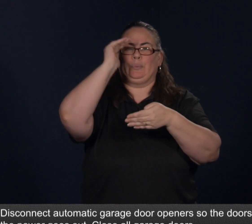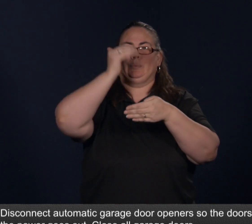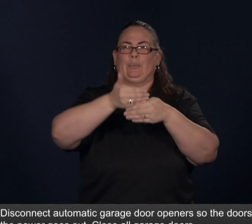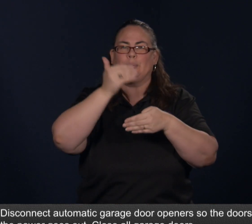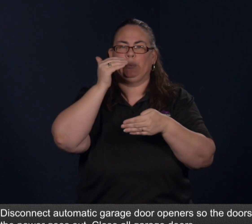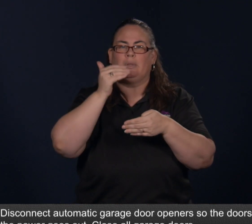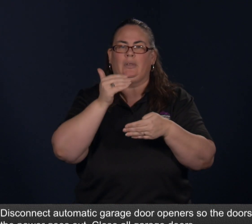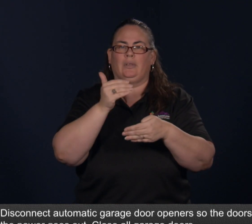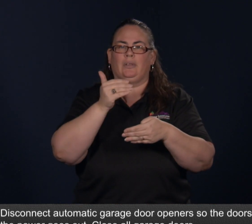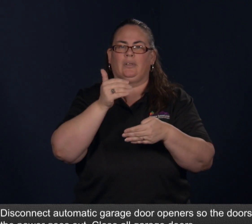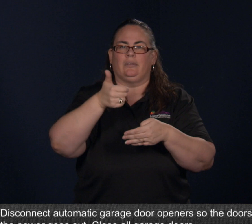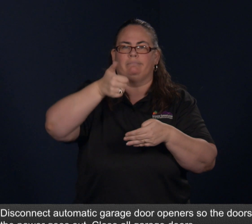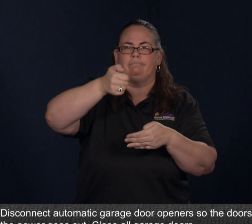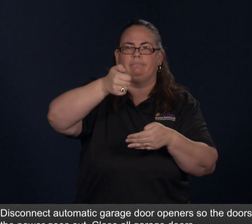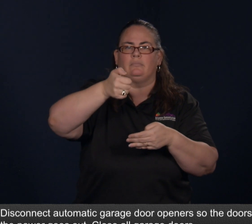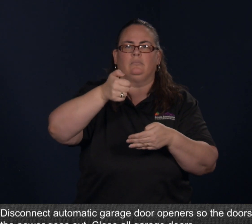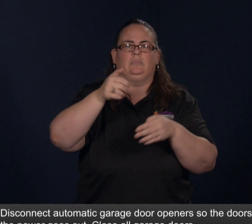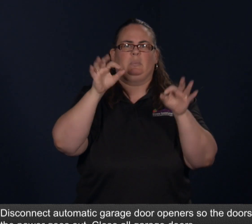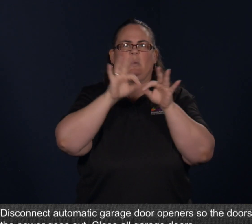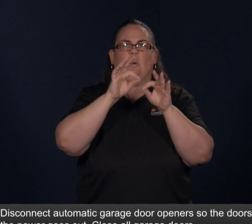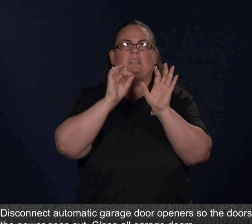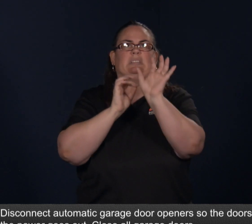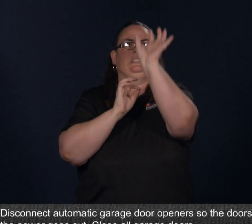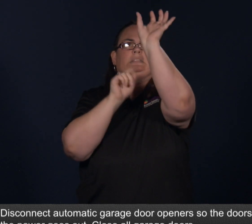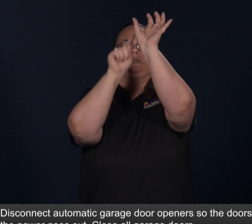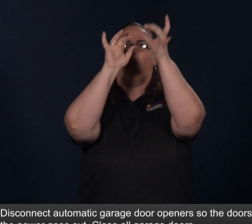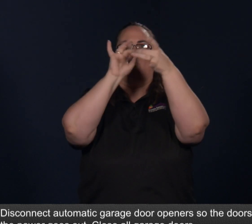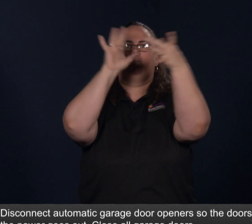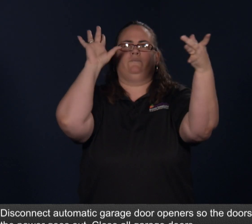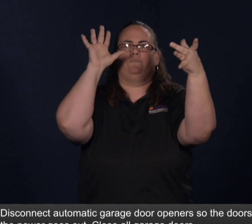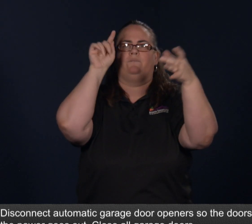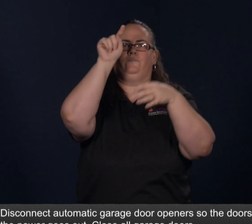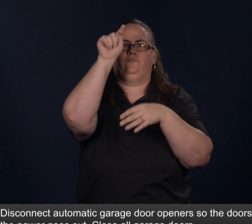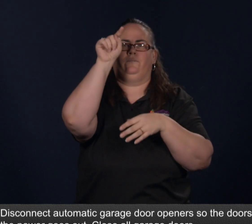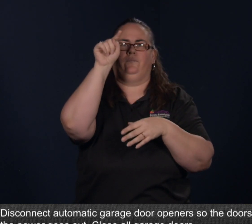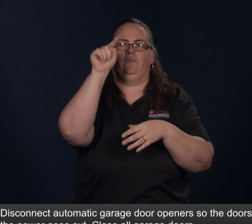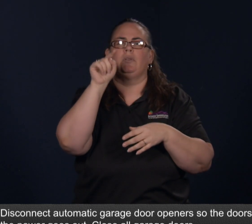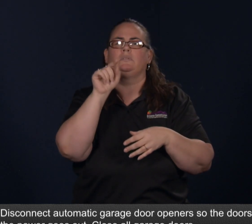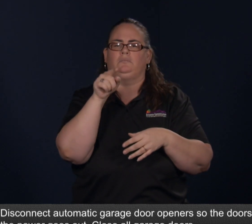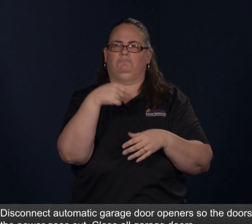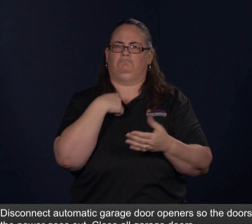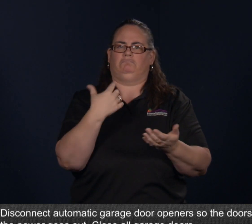Disconnect automatic garage door openers so the doors can be opened by hand if the power goes out.